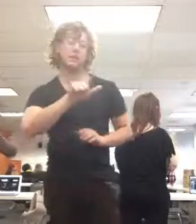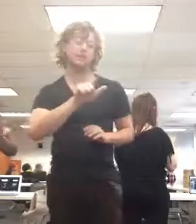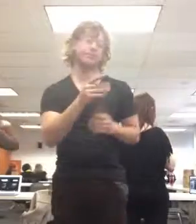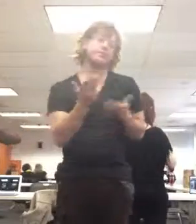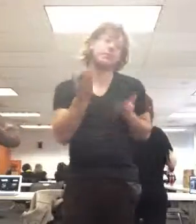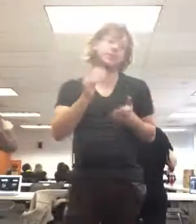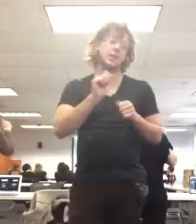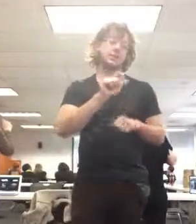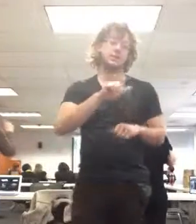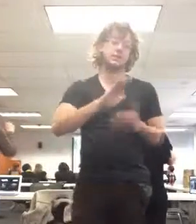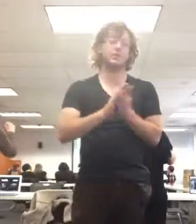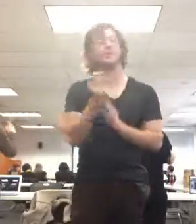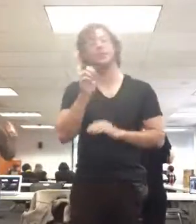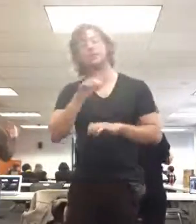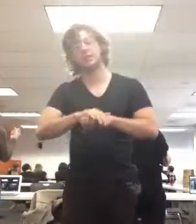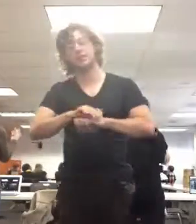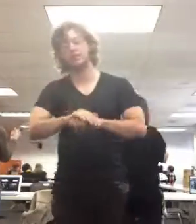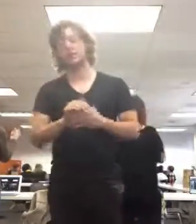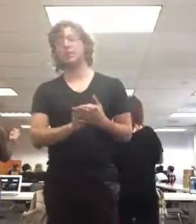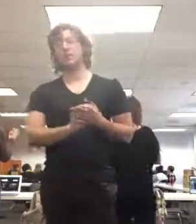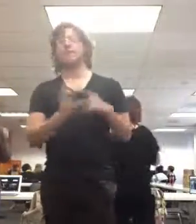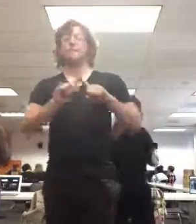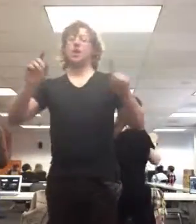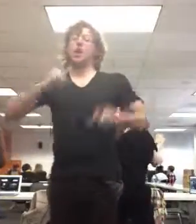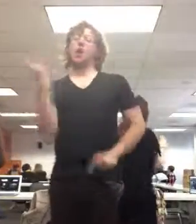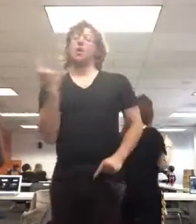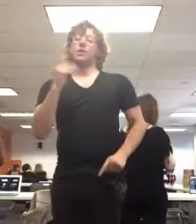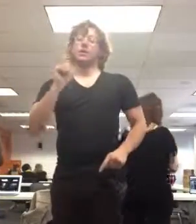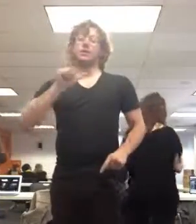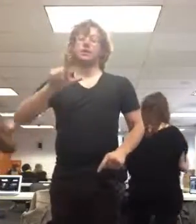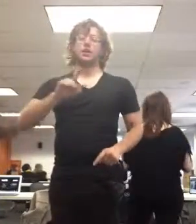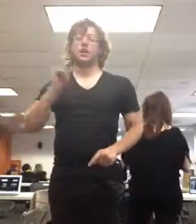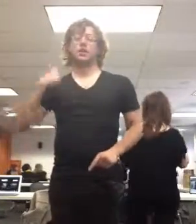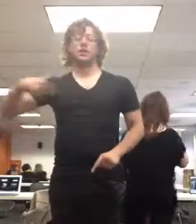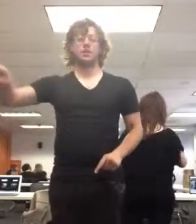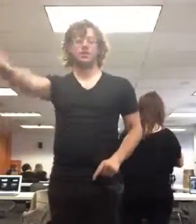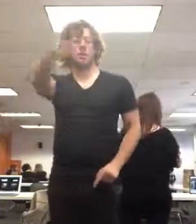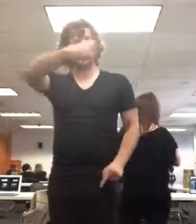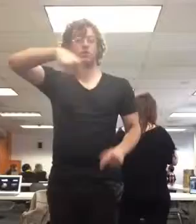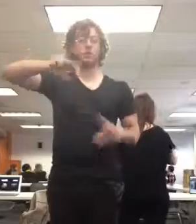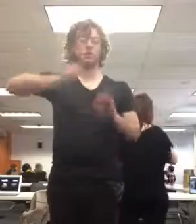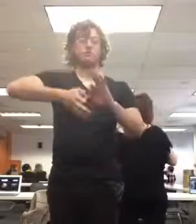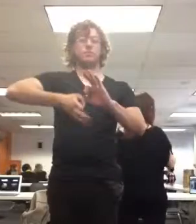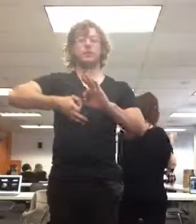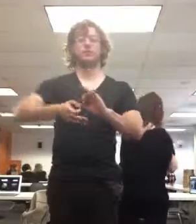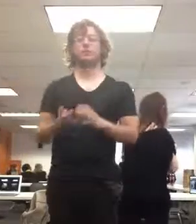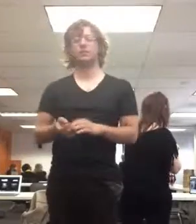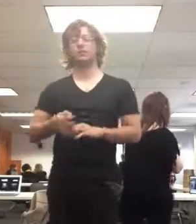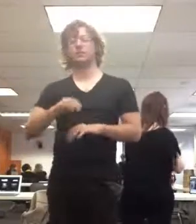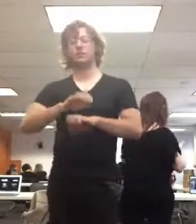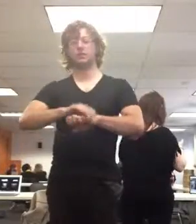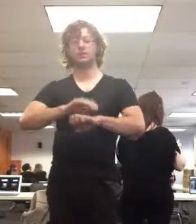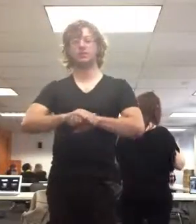ASL to spoken English, but ASL. They're practicing transliterating some of them back then for some big tests that are coming